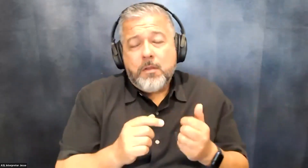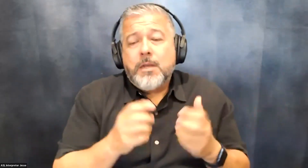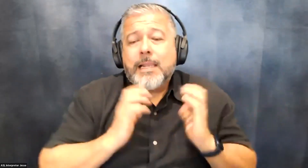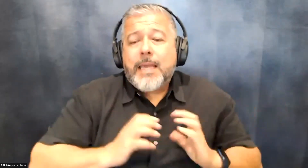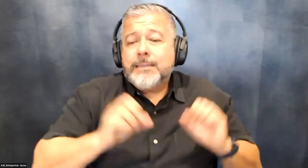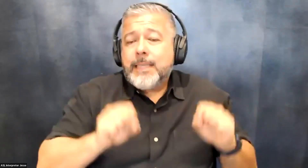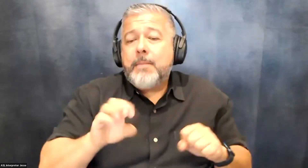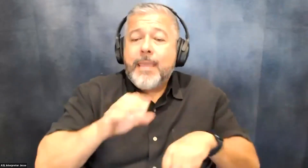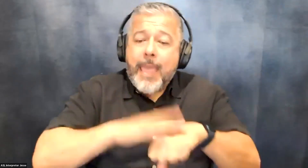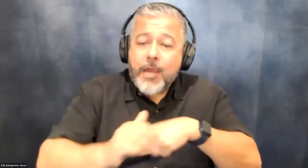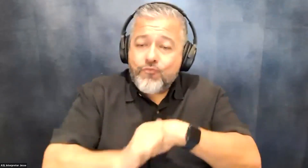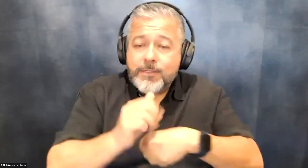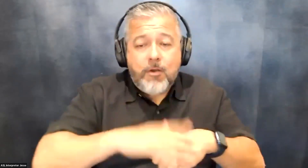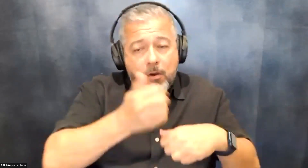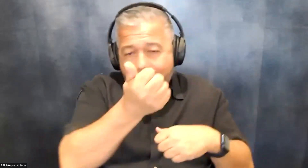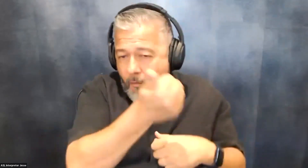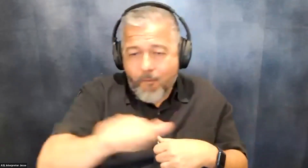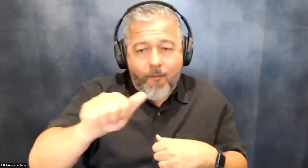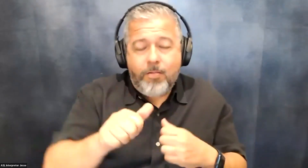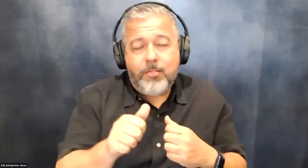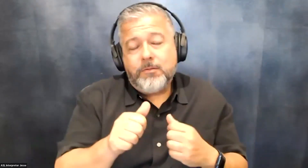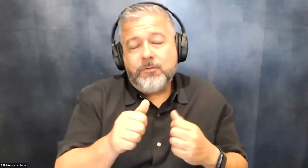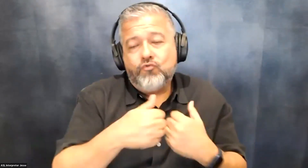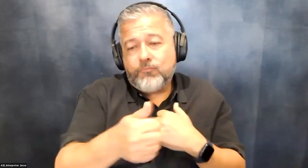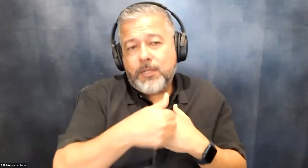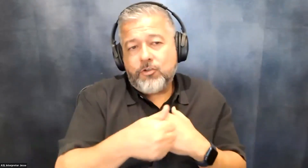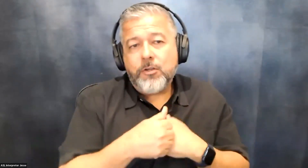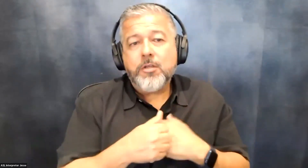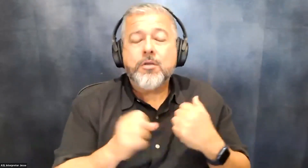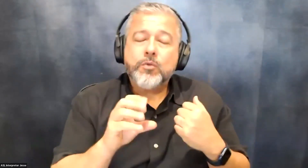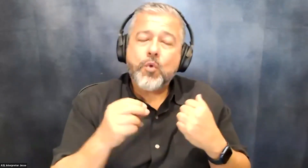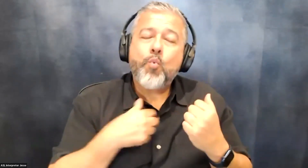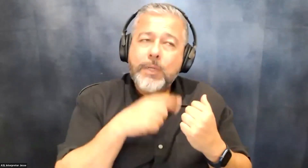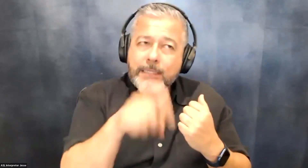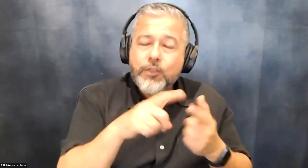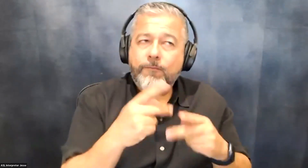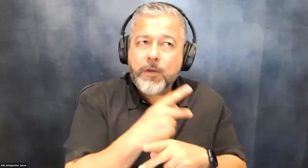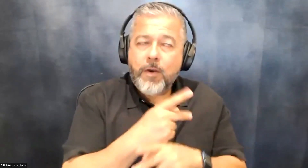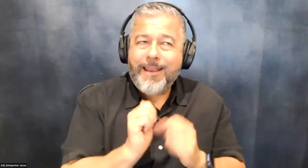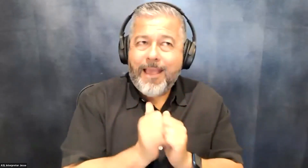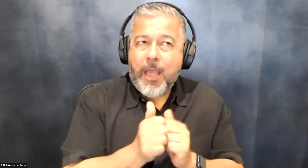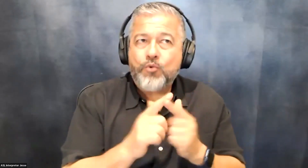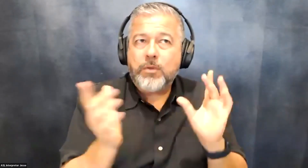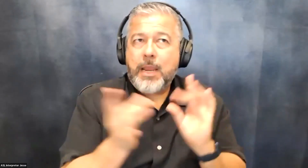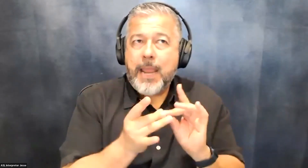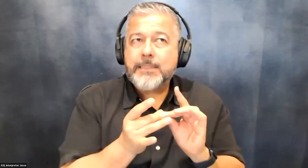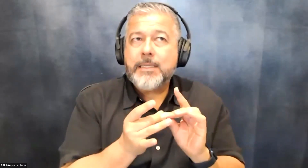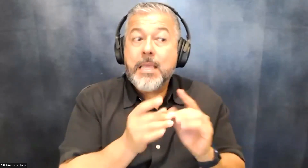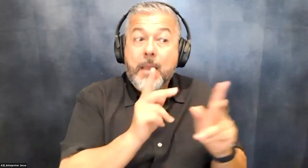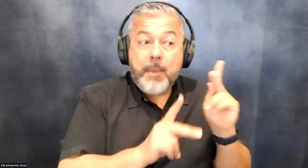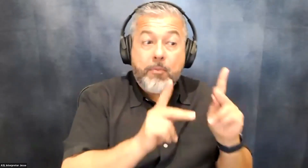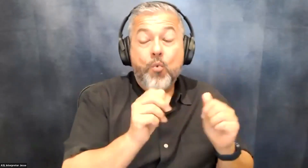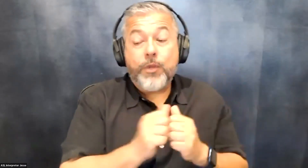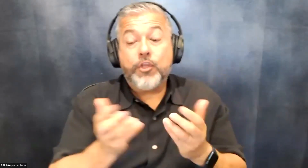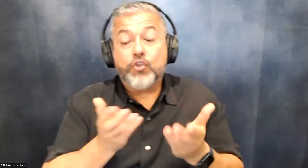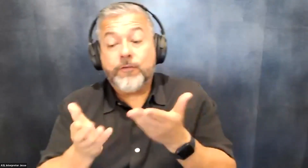risk. And I'll be honest with you, we need to figure out a way to get as many people connected to their services as possible. And